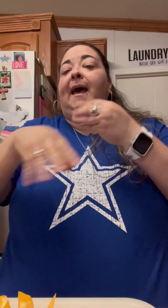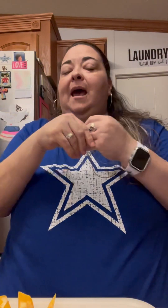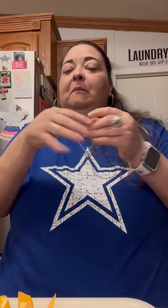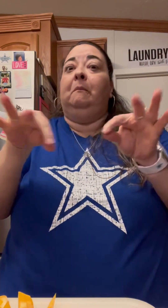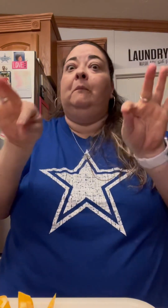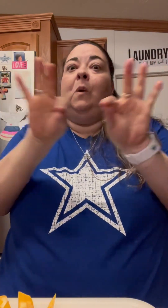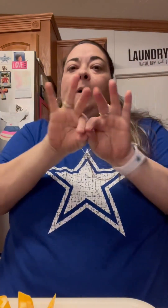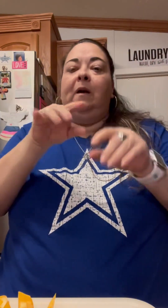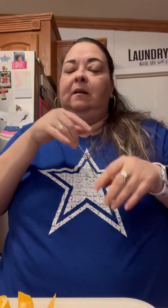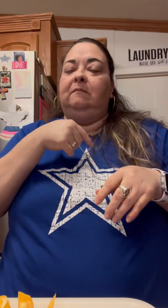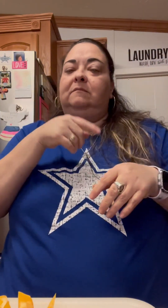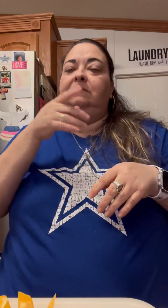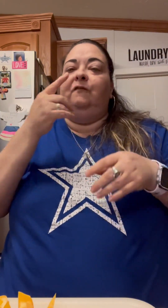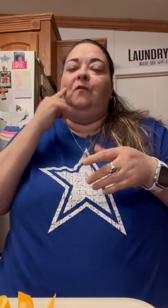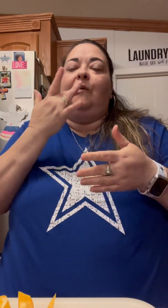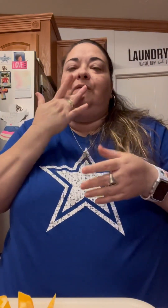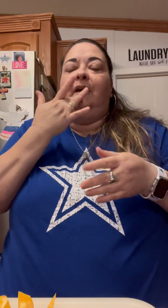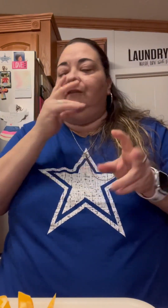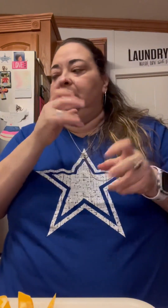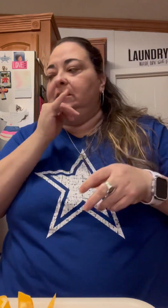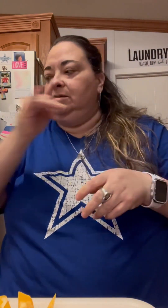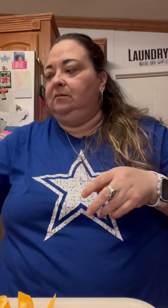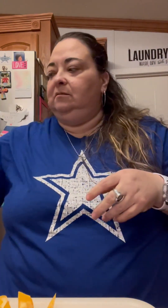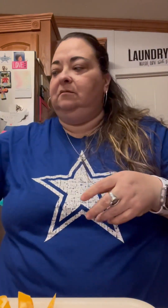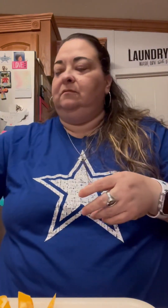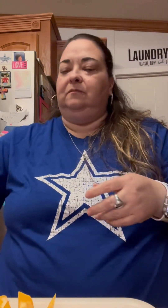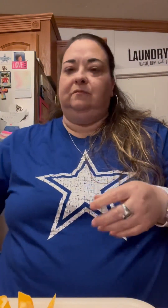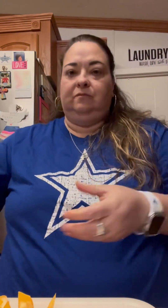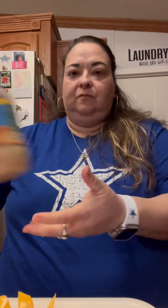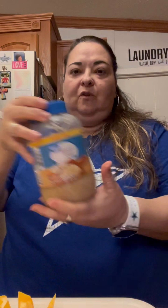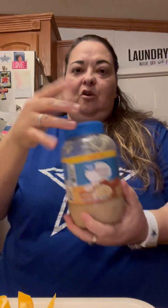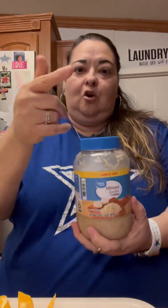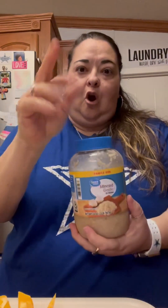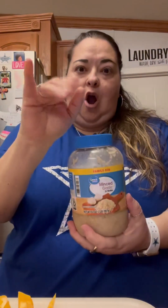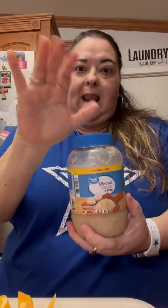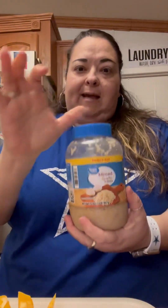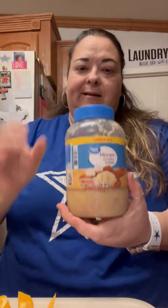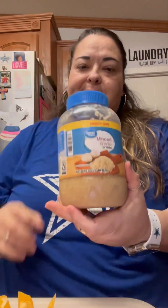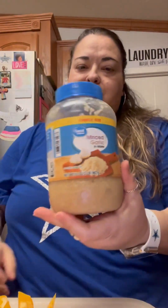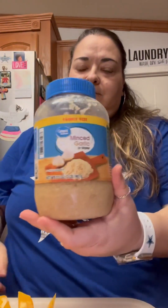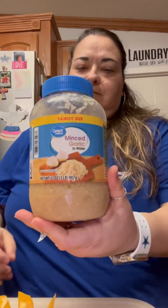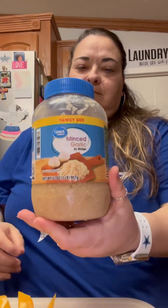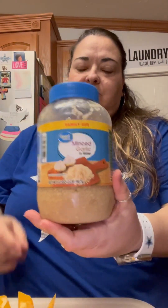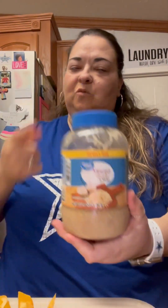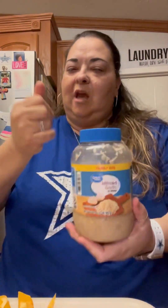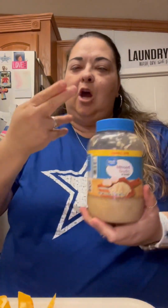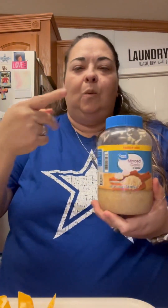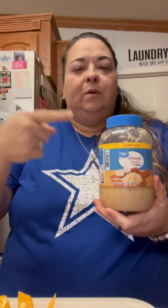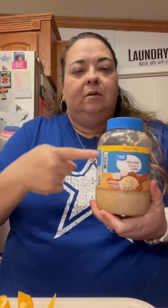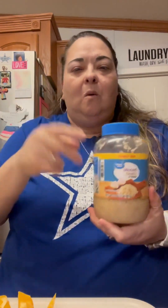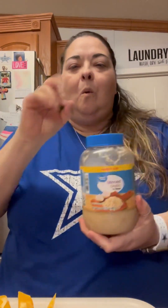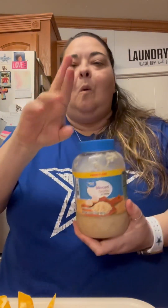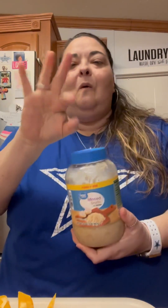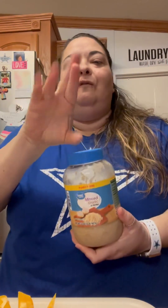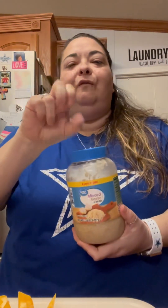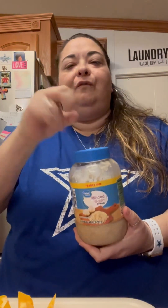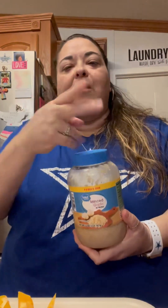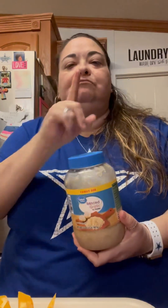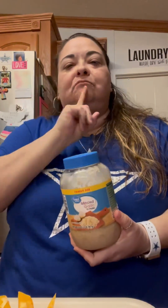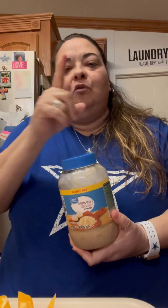thing I forgot to add that is super important for flavor. Garlic. Minced garlic. You can use minced garlic.